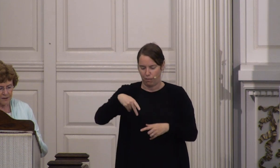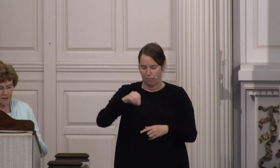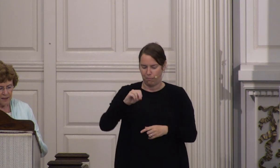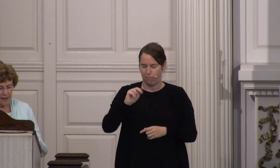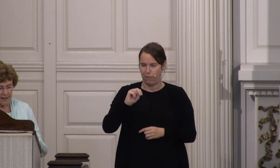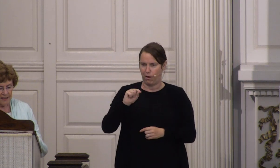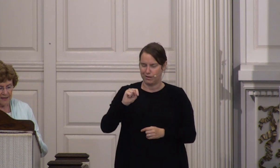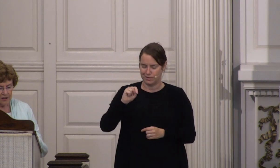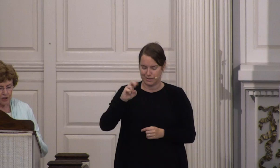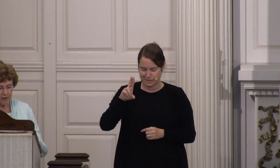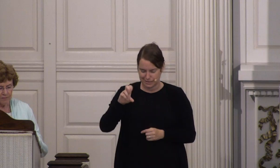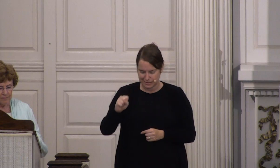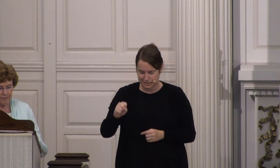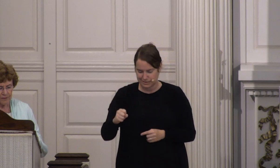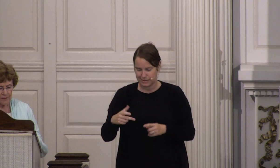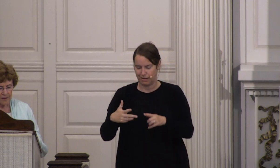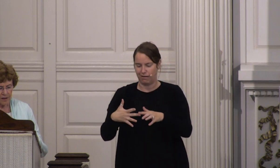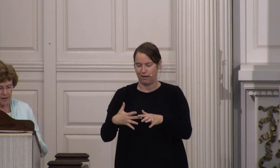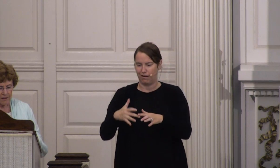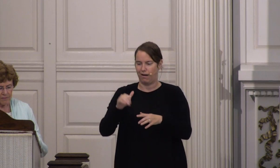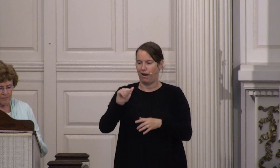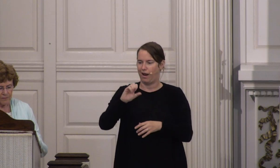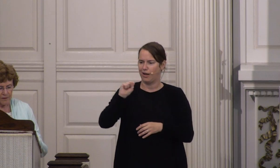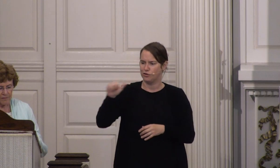Pontus and Asia,